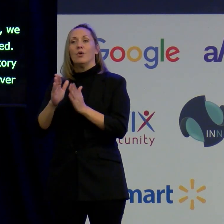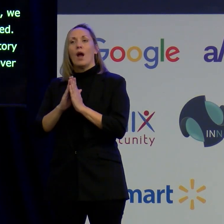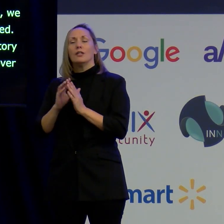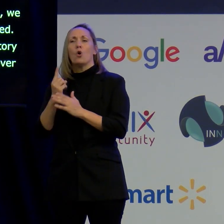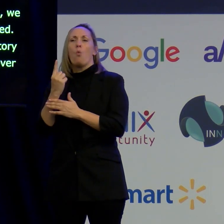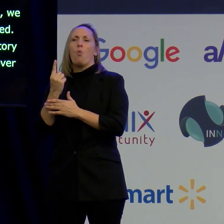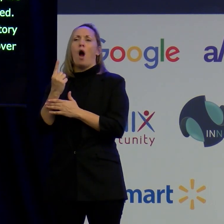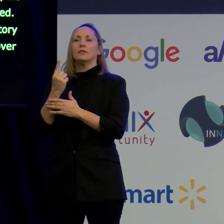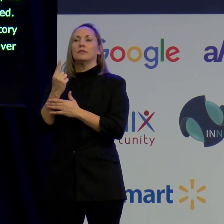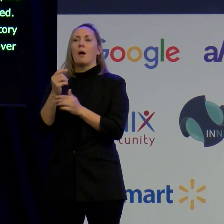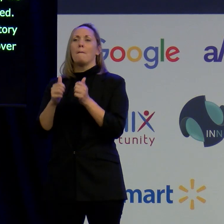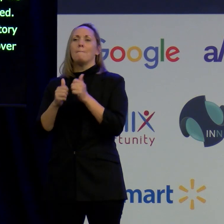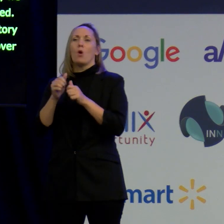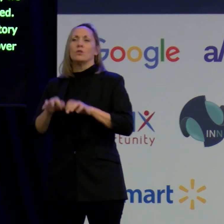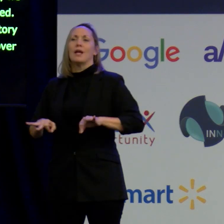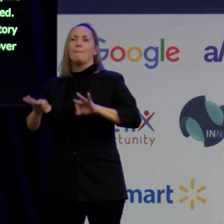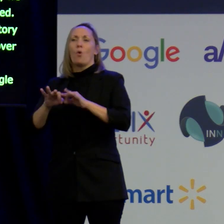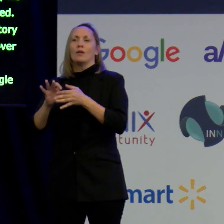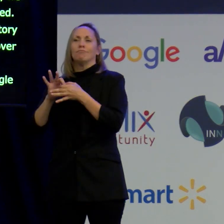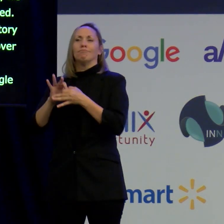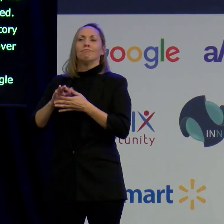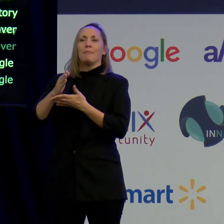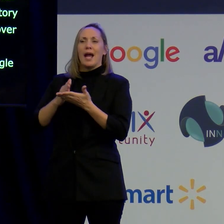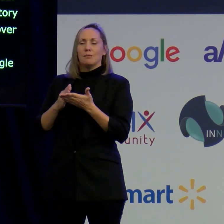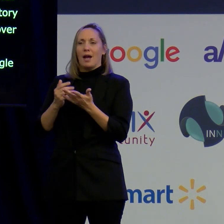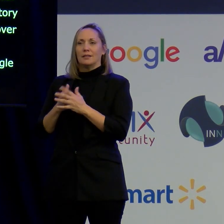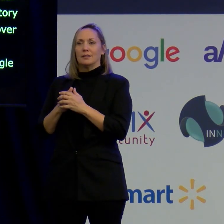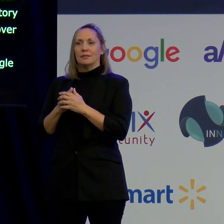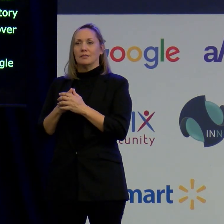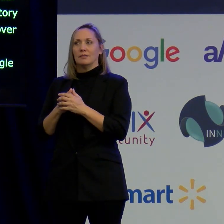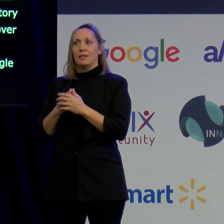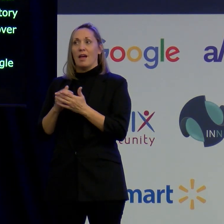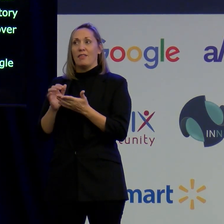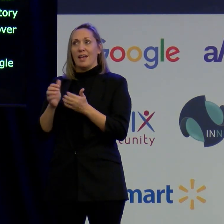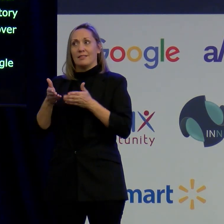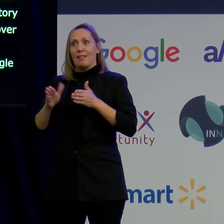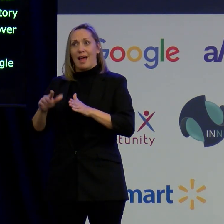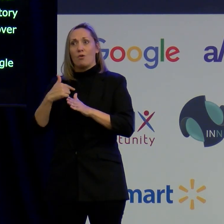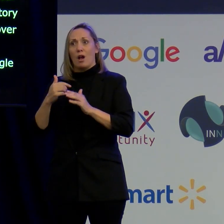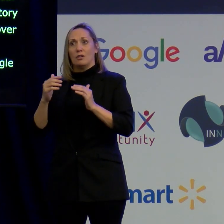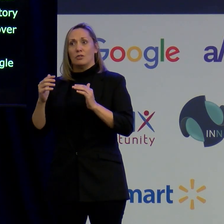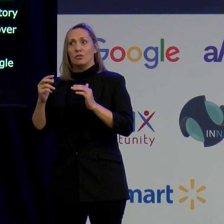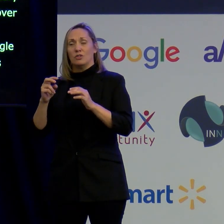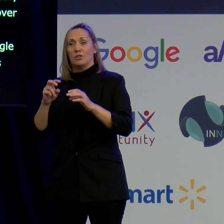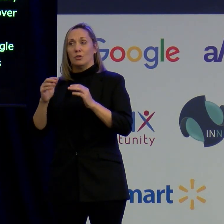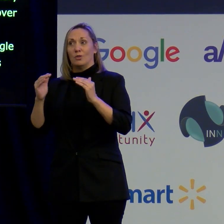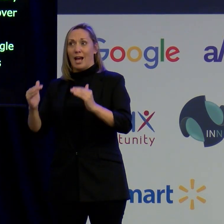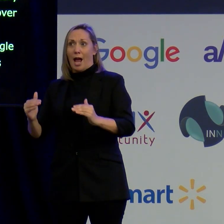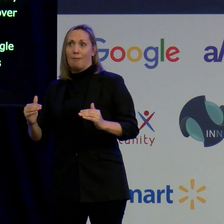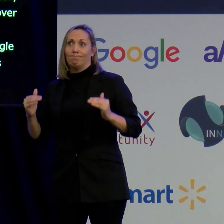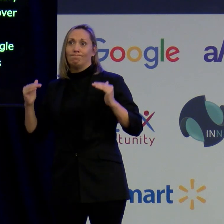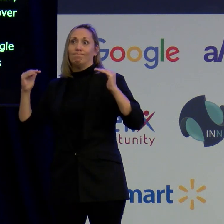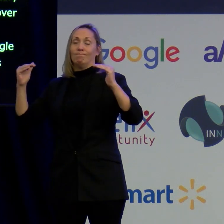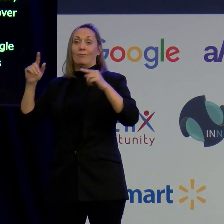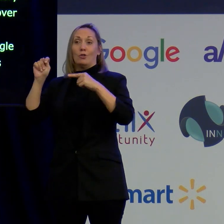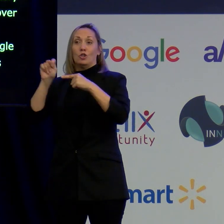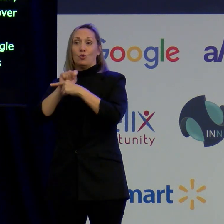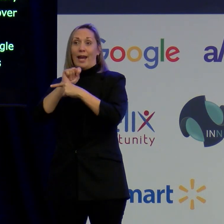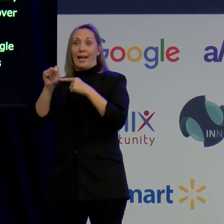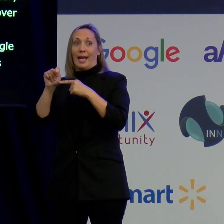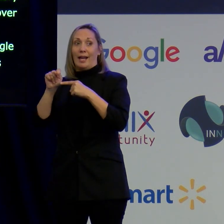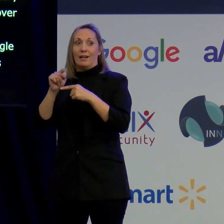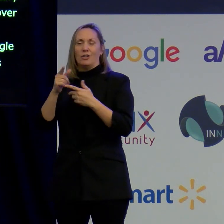one single most important aspect to this that's enabled us to leap, it's training. Now,